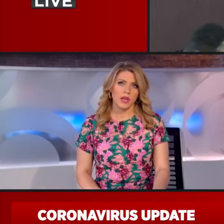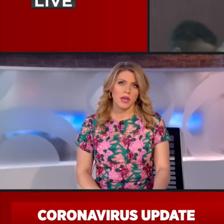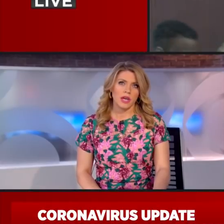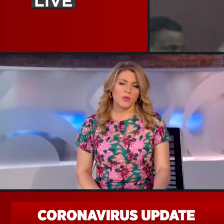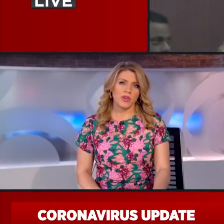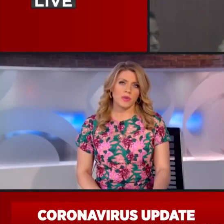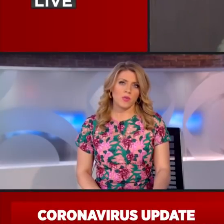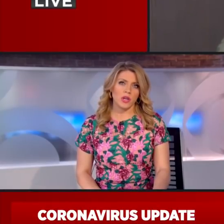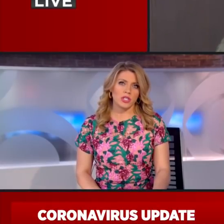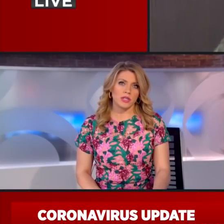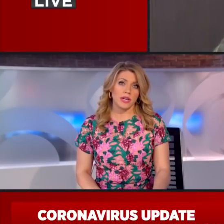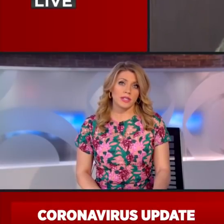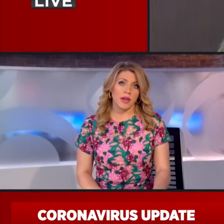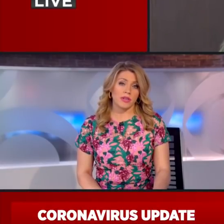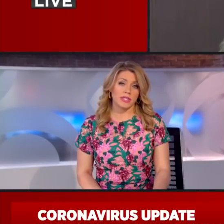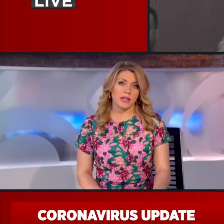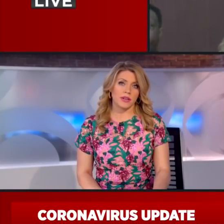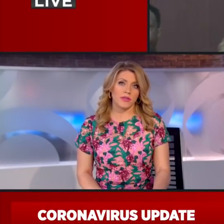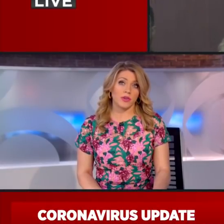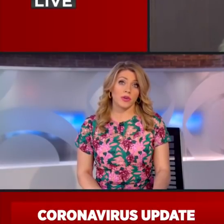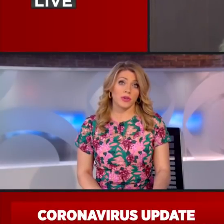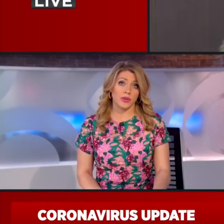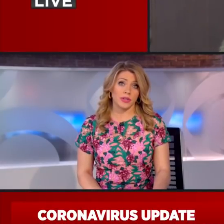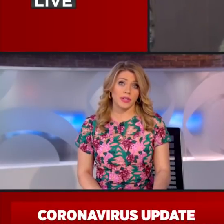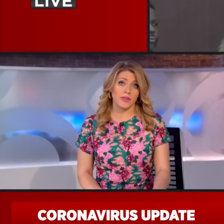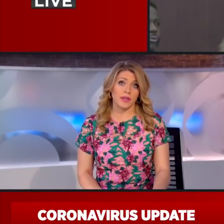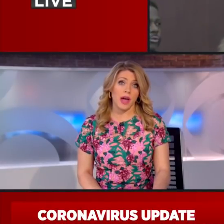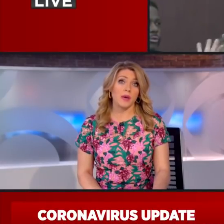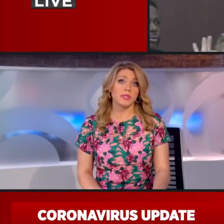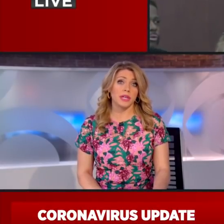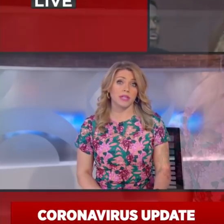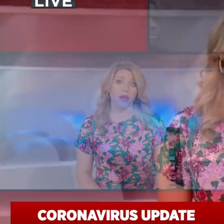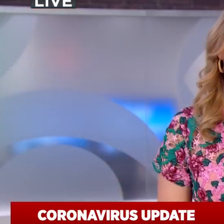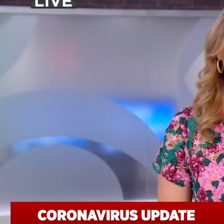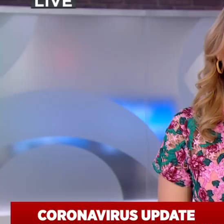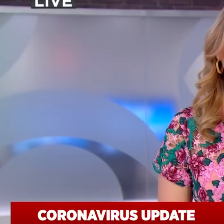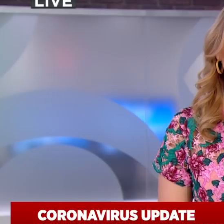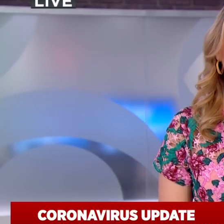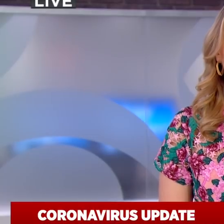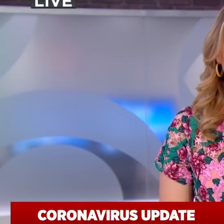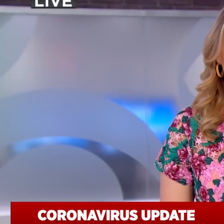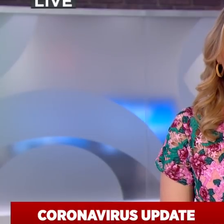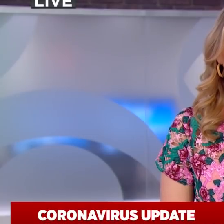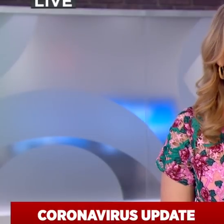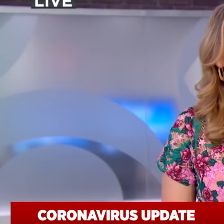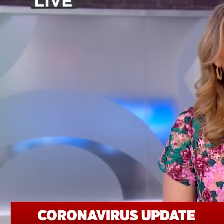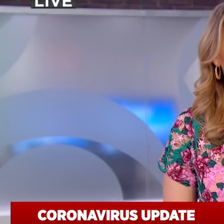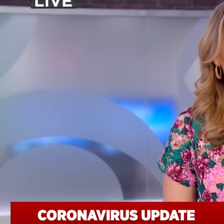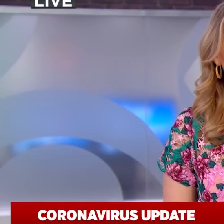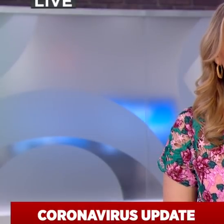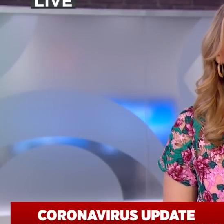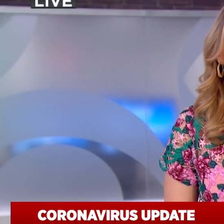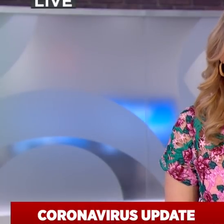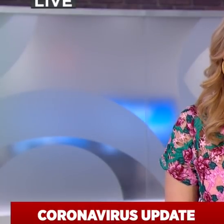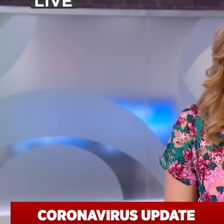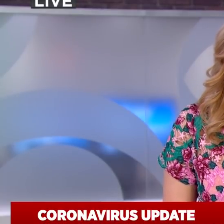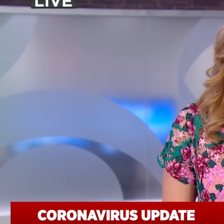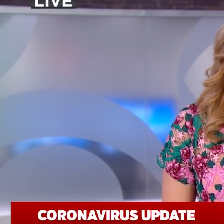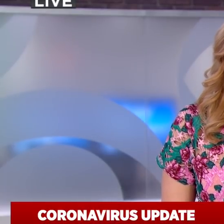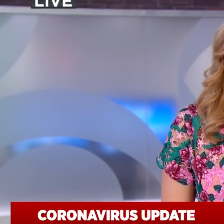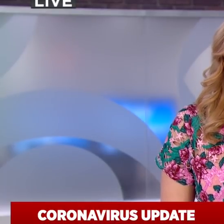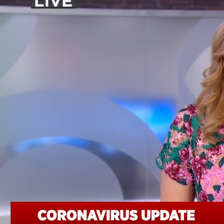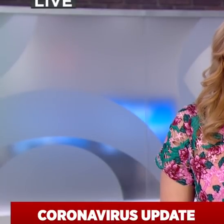That's And we've been watching Nassau County Executive Laura Curran give an update on the coronavirus outbreak. And we also heard from faith